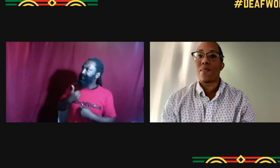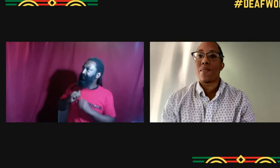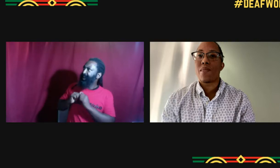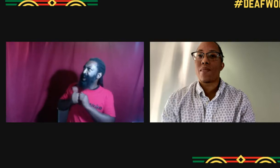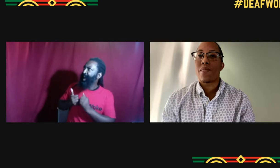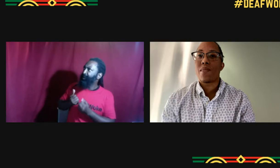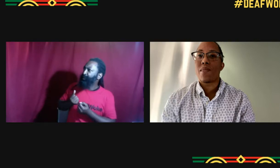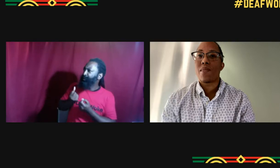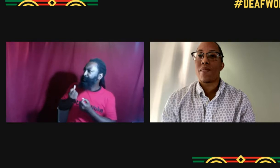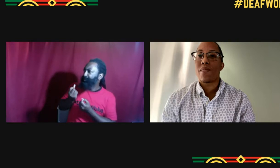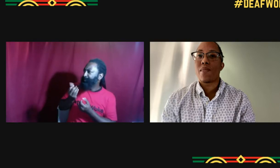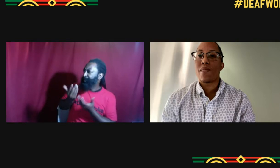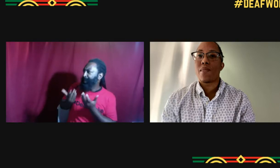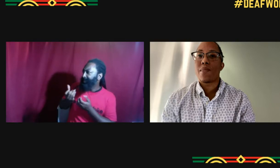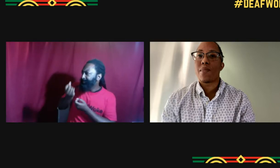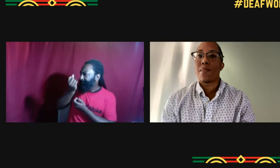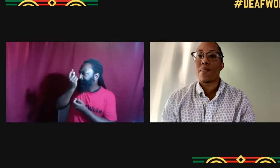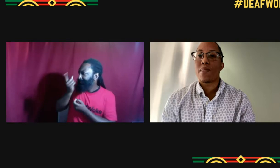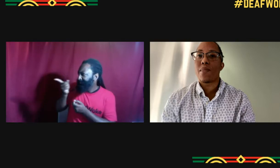And, you know, we mature.